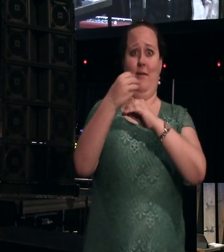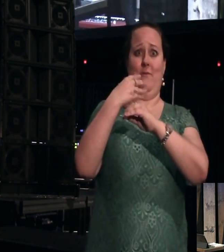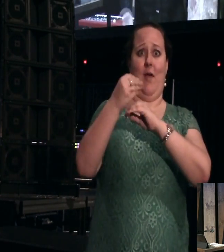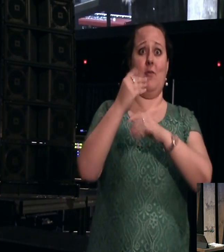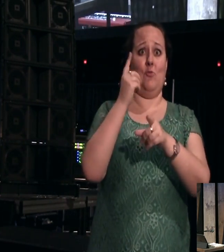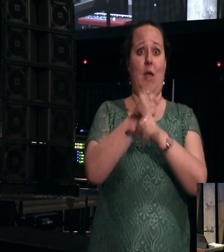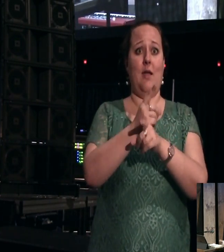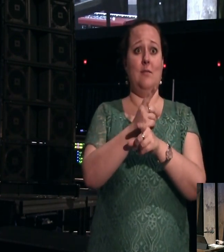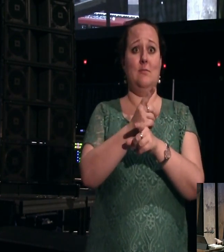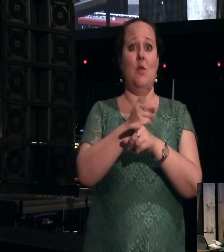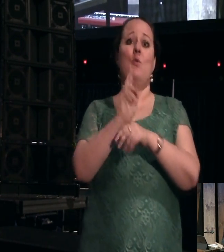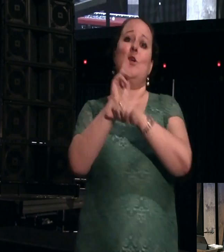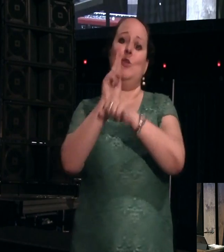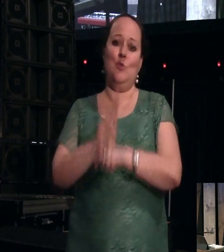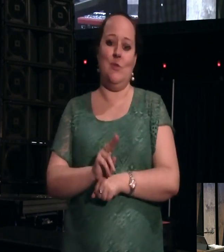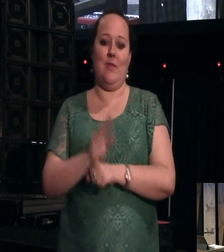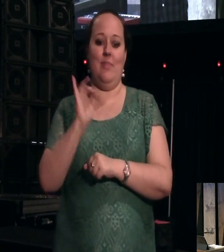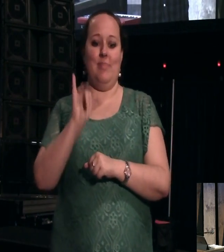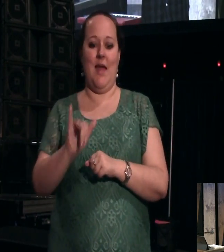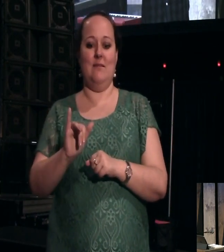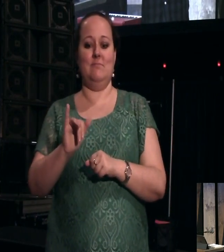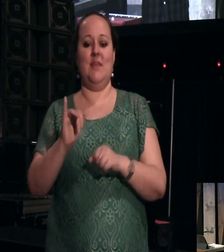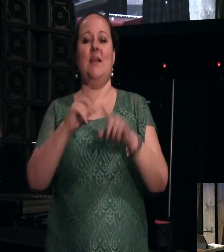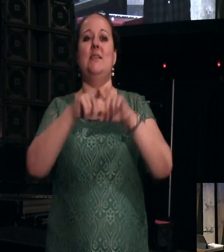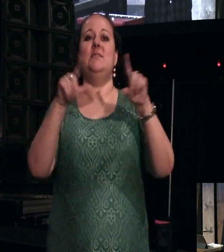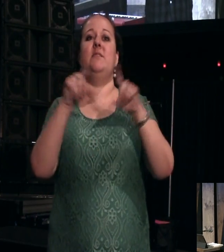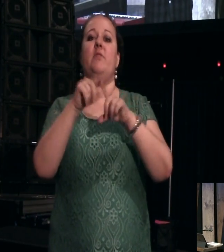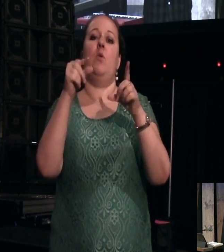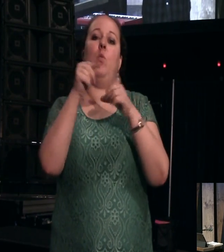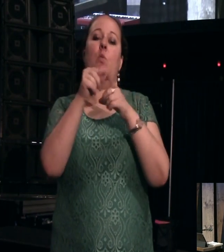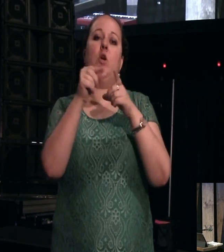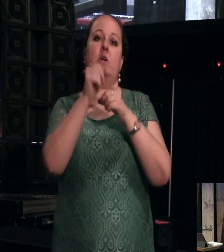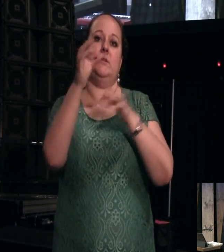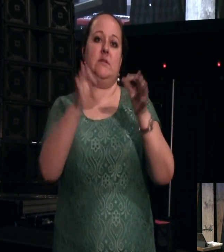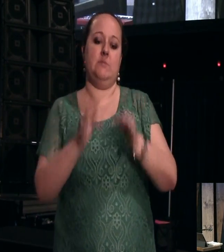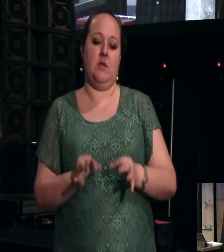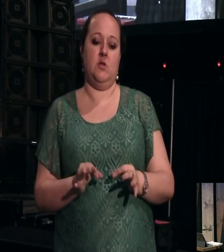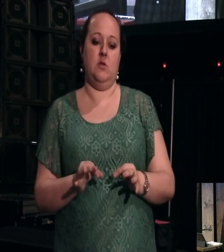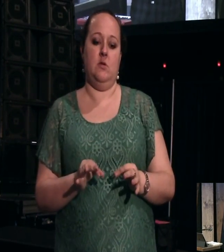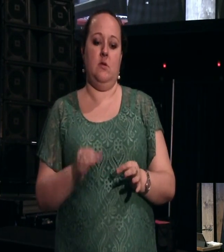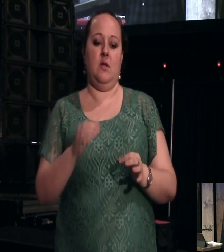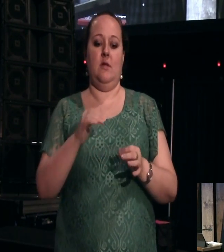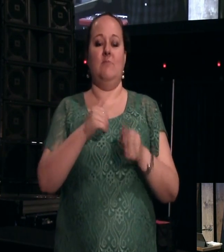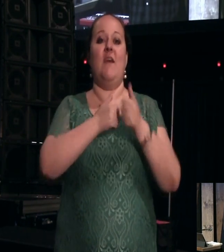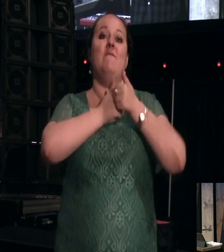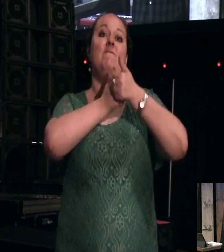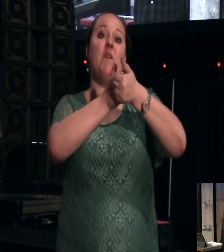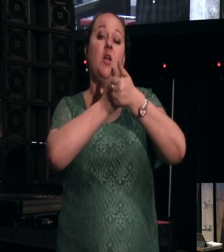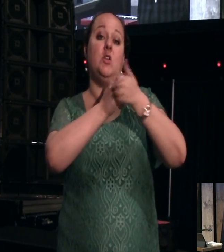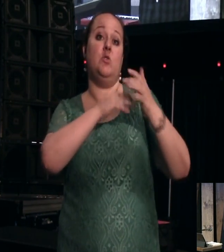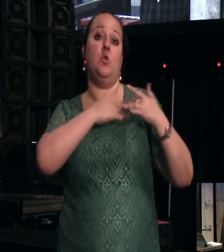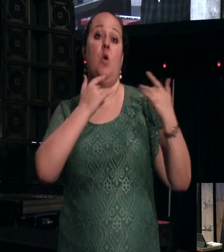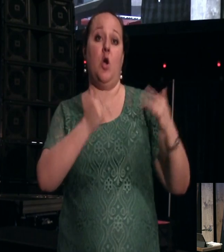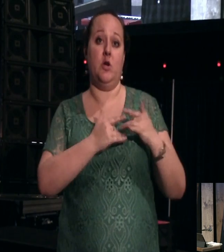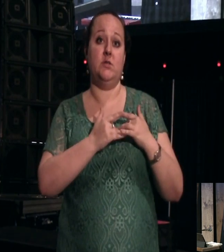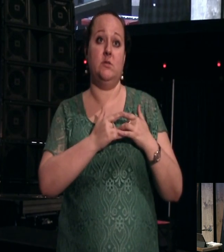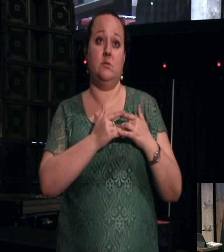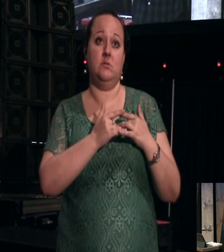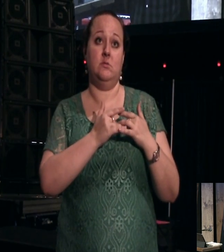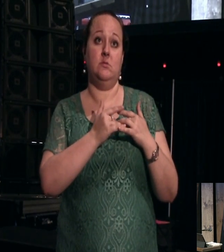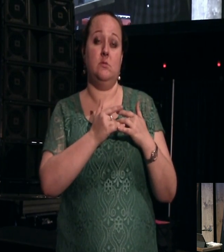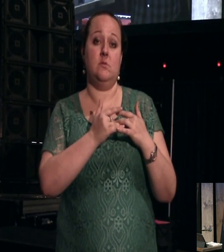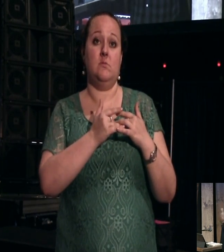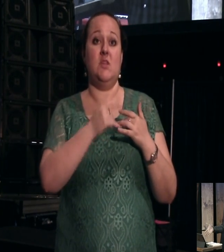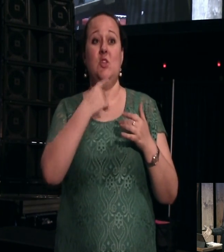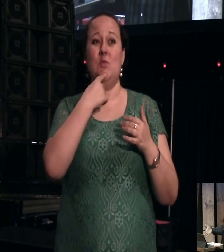heart. And we like that advice. We're used to that advice. We're just used to it in a little different wording. We're used to the